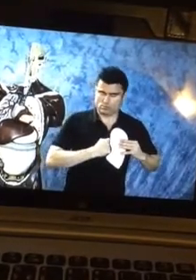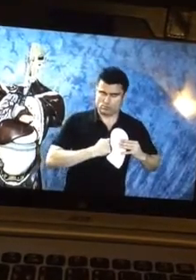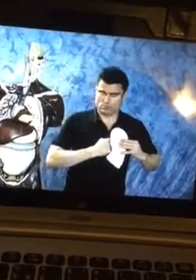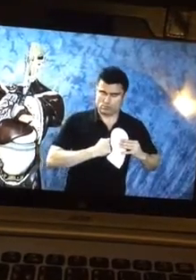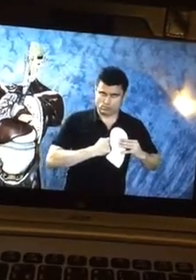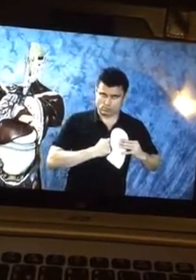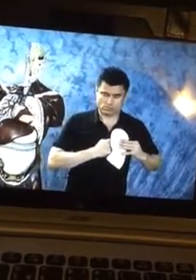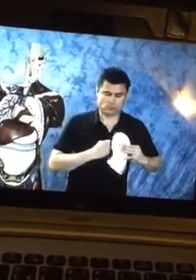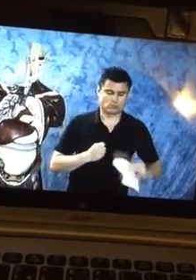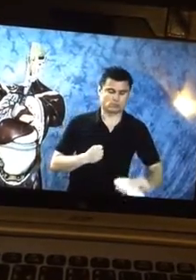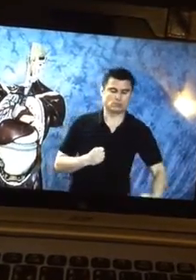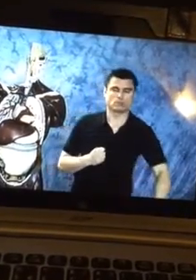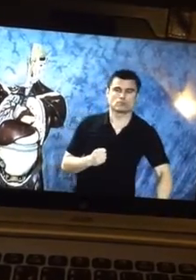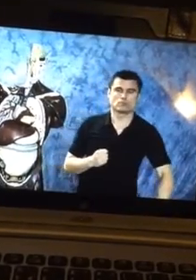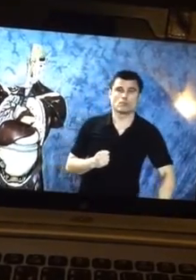And that's what it looks like.